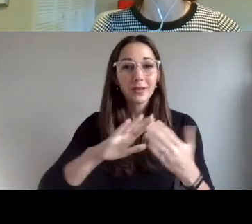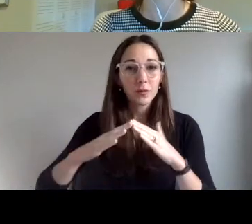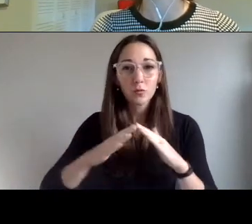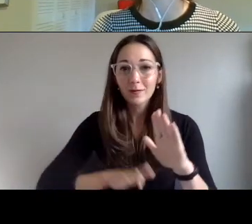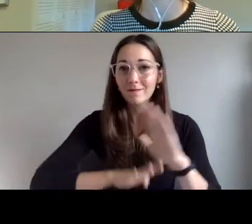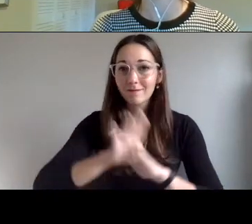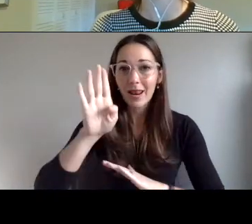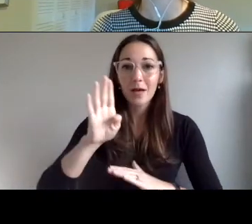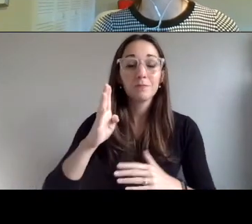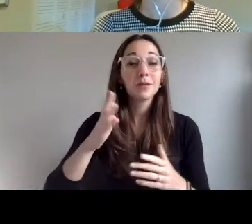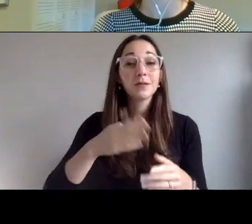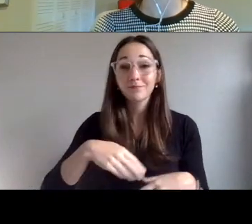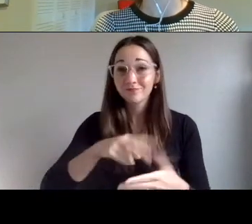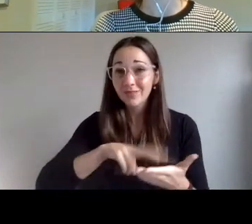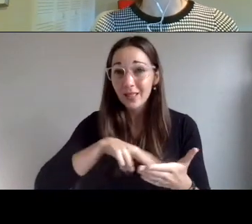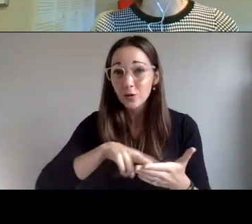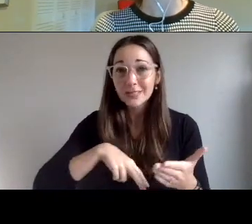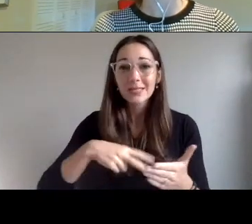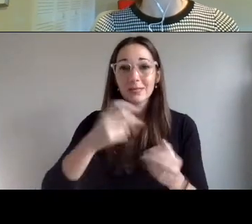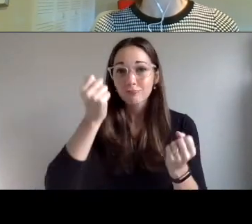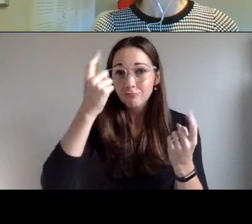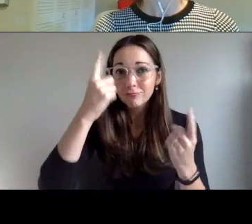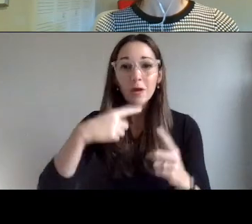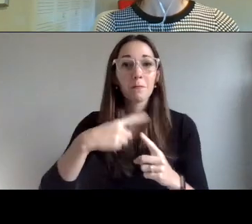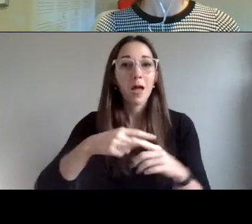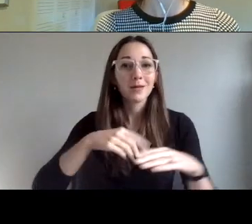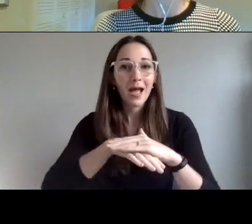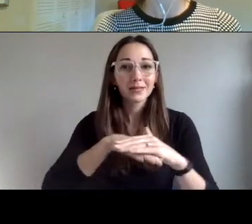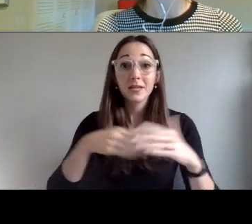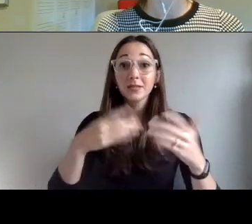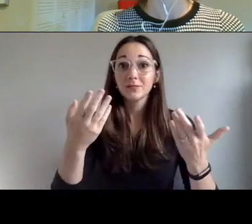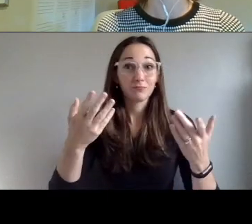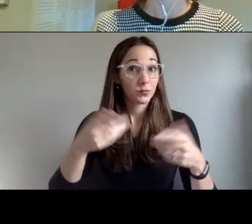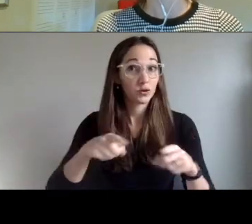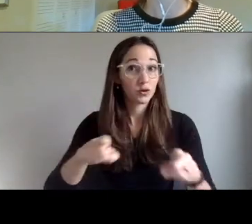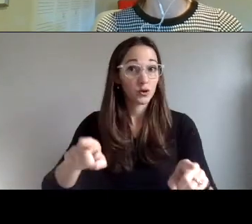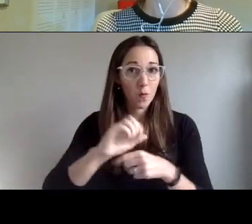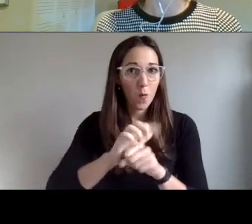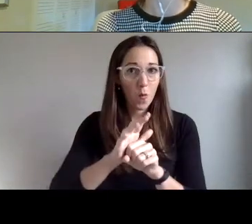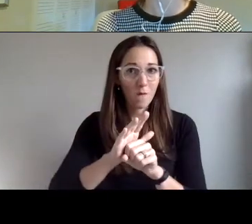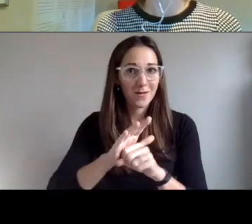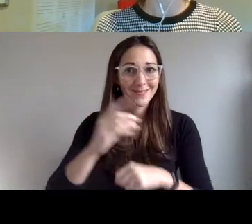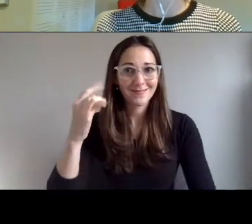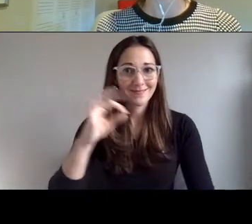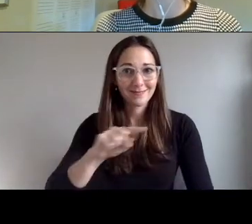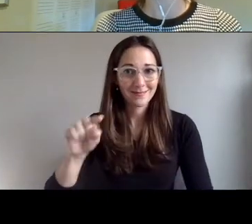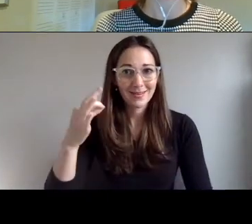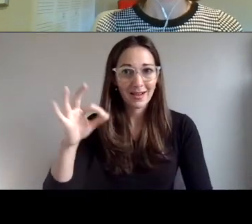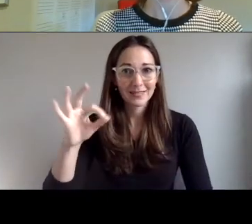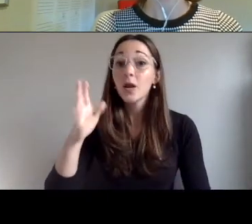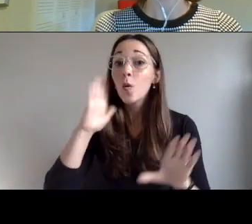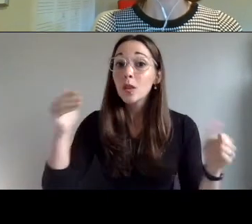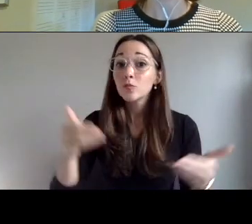and access information before and during COVID-19. They will introduce us to their World Around Us